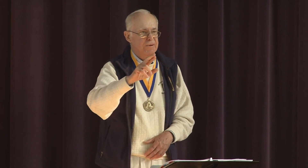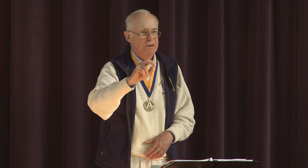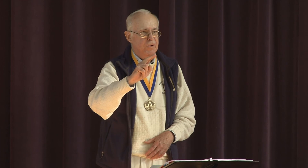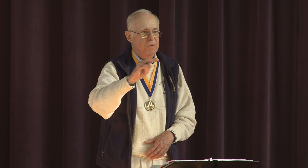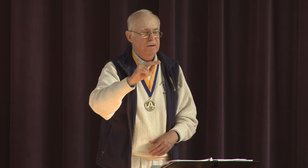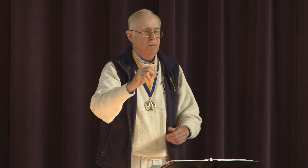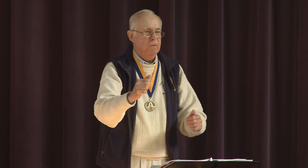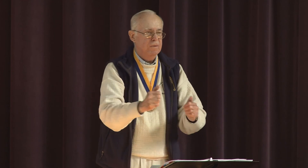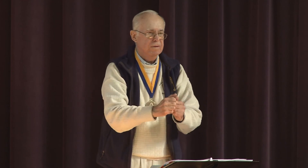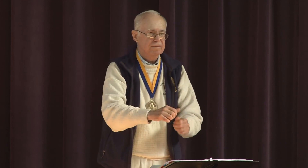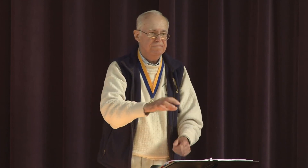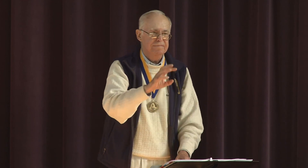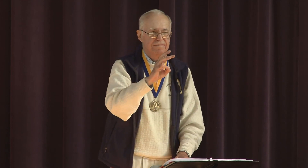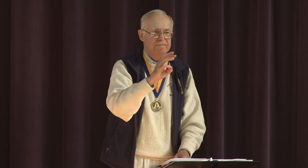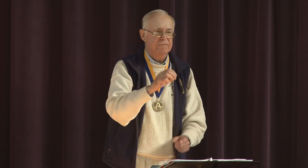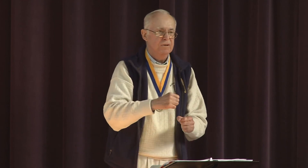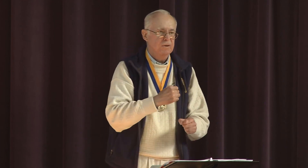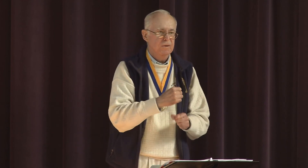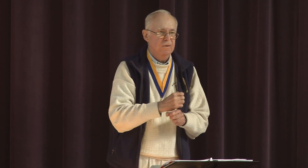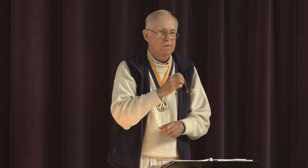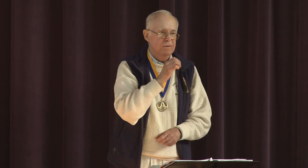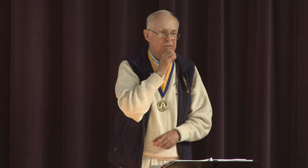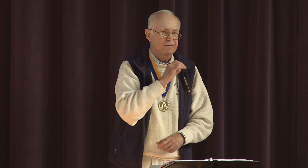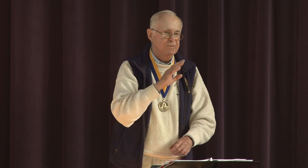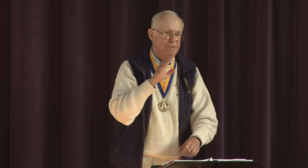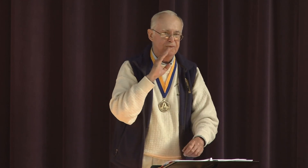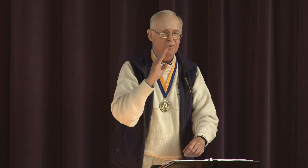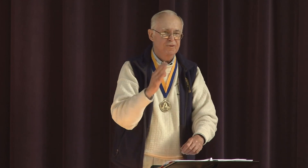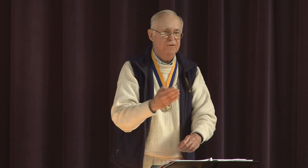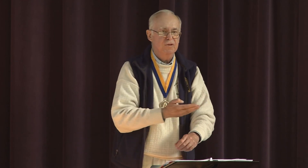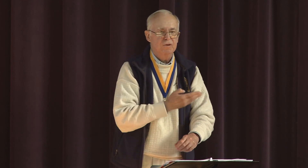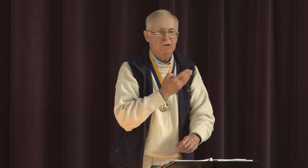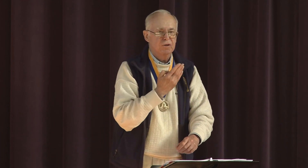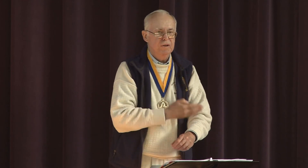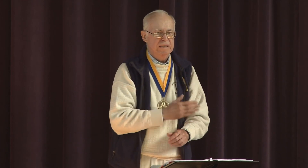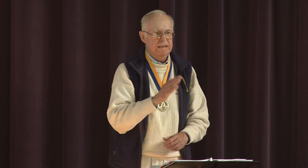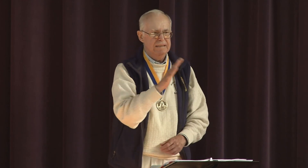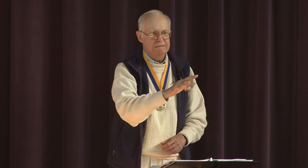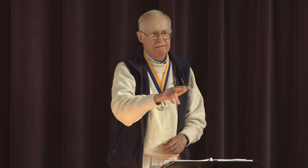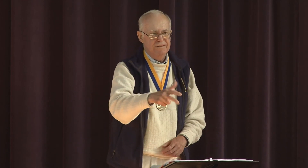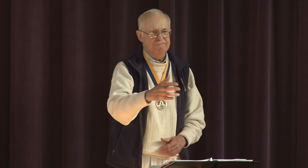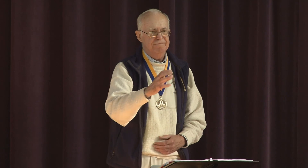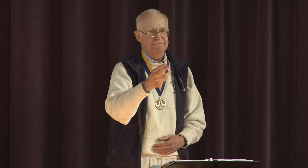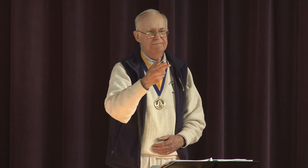He was here for the Gallaudet 25th class reunion with